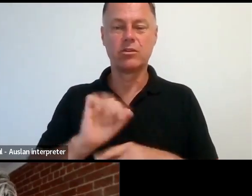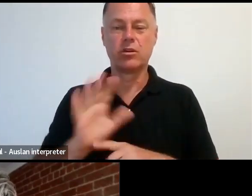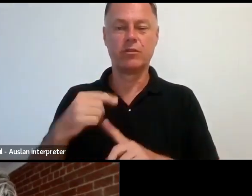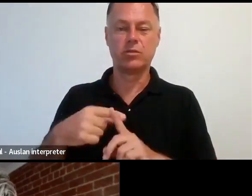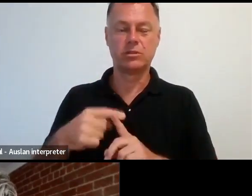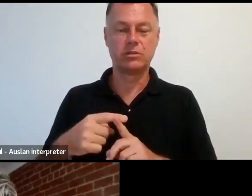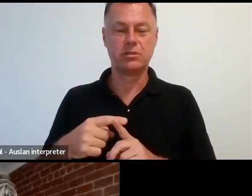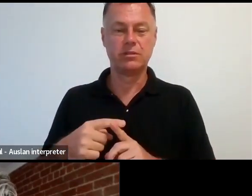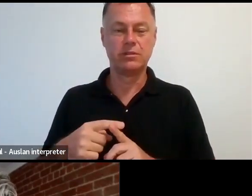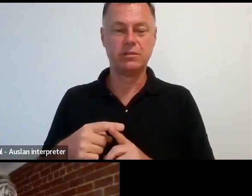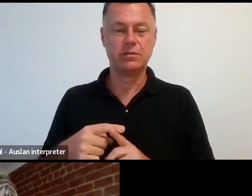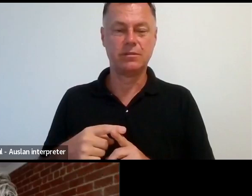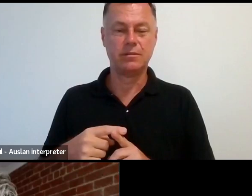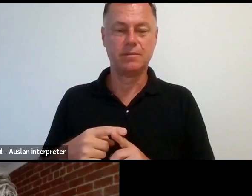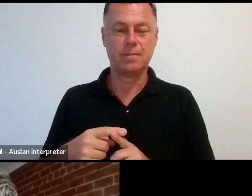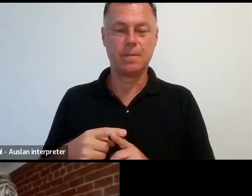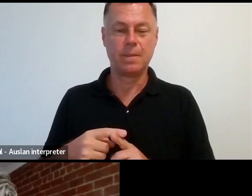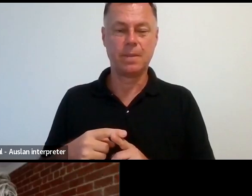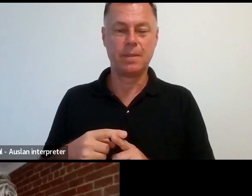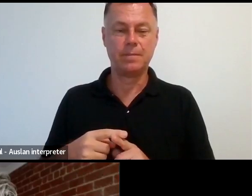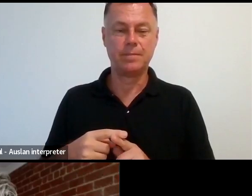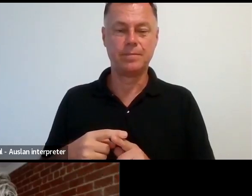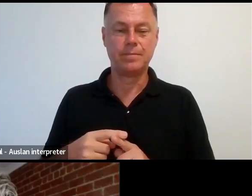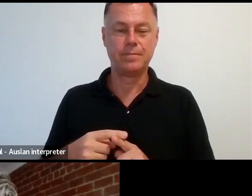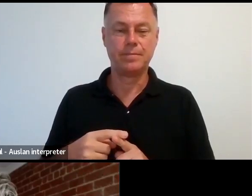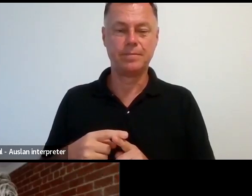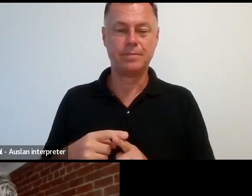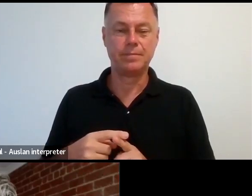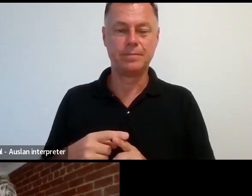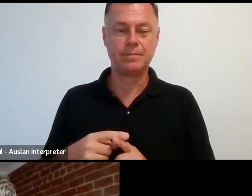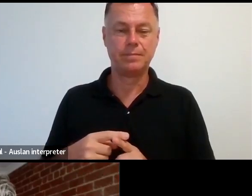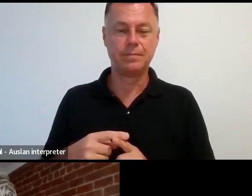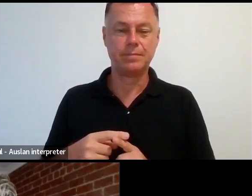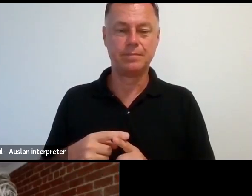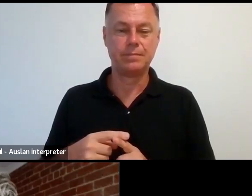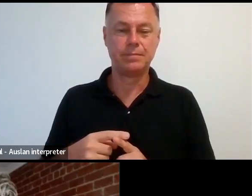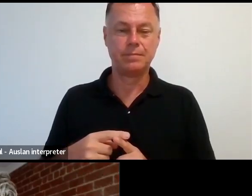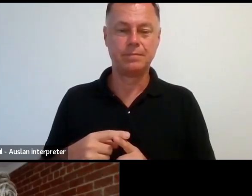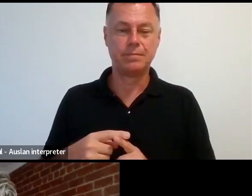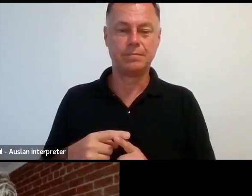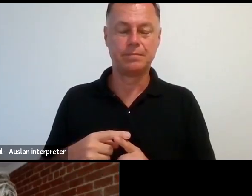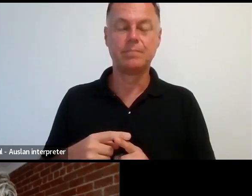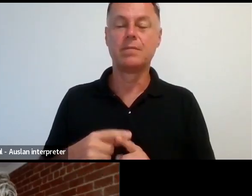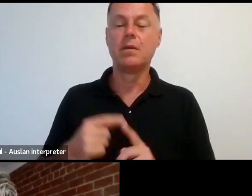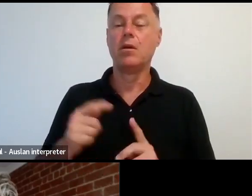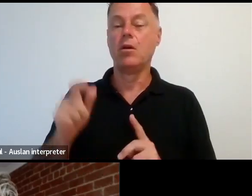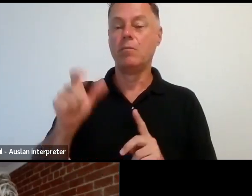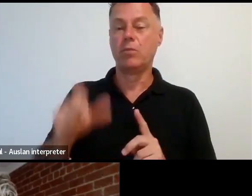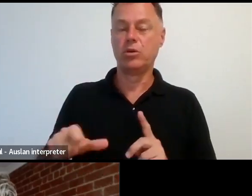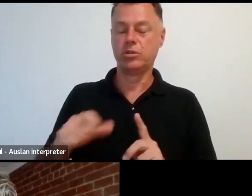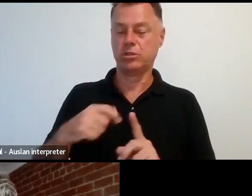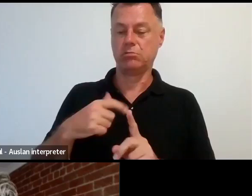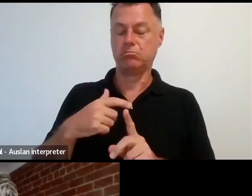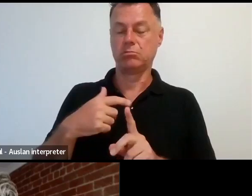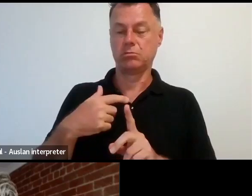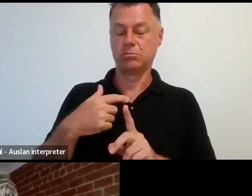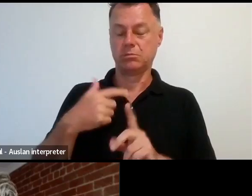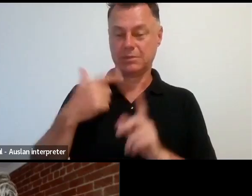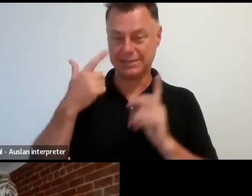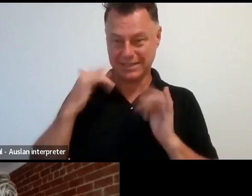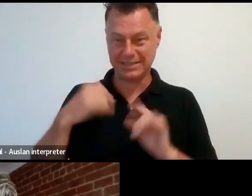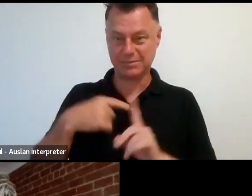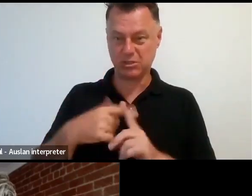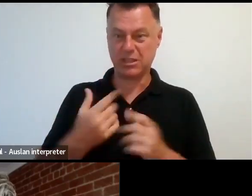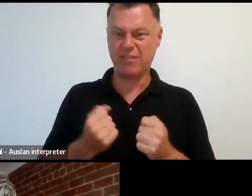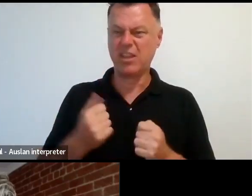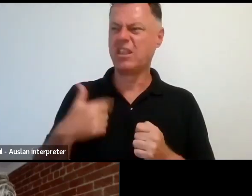accept government assistance after testing positive because they didn't want to add additional pressure to the system. What can I advise her